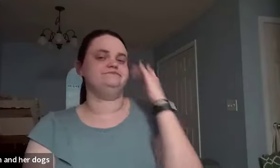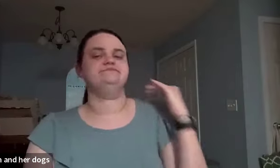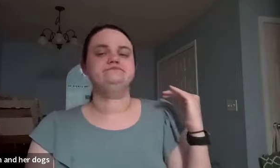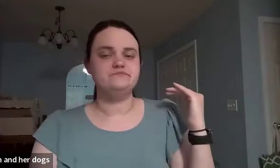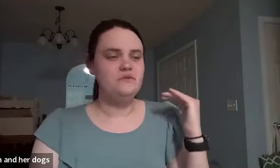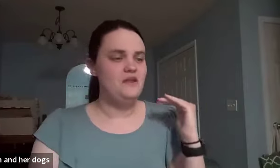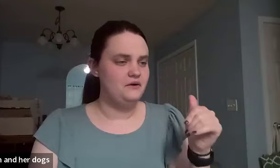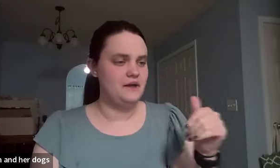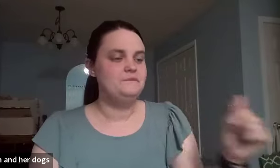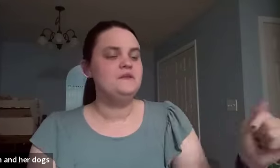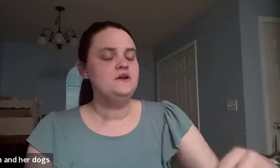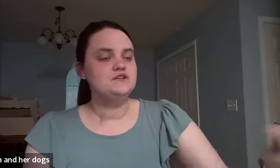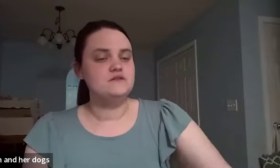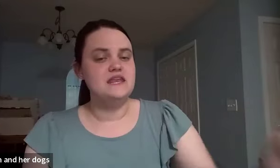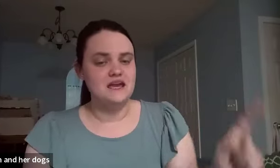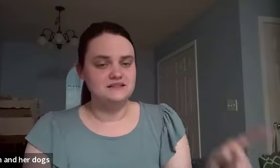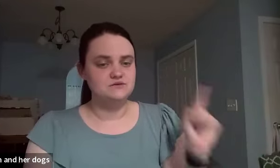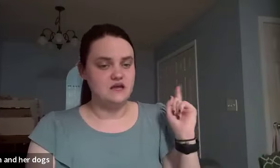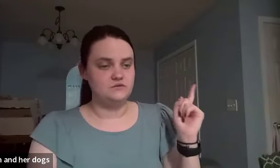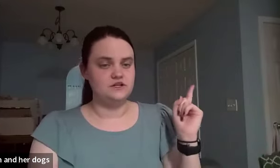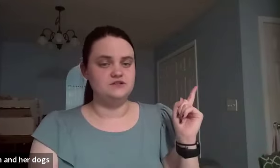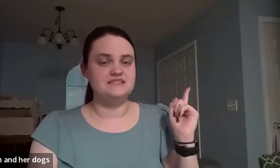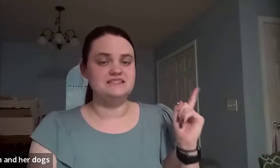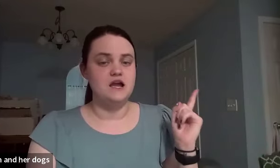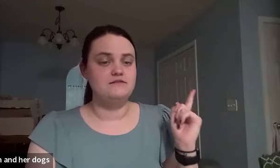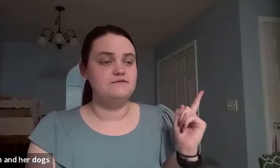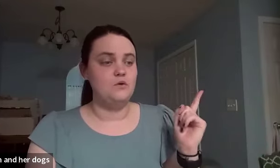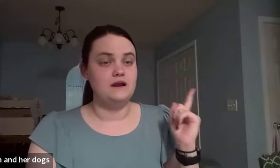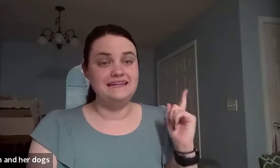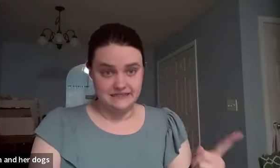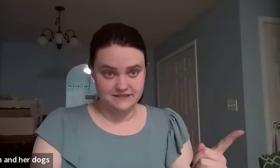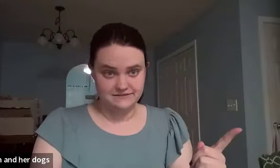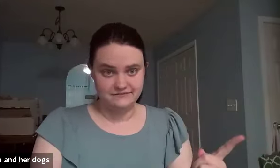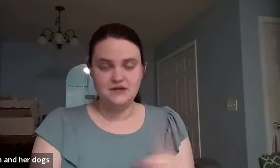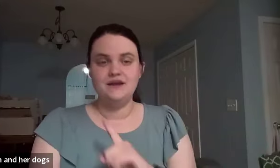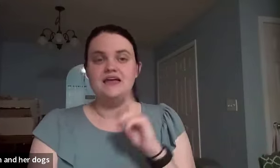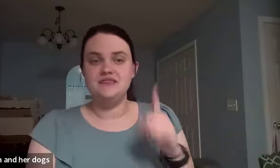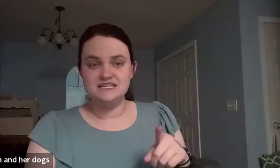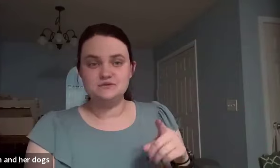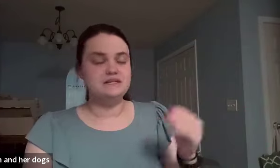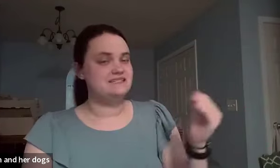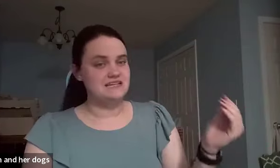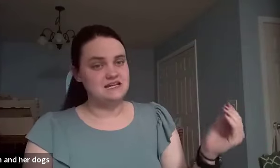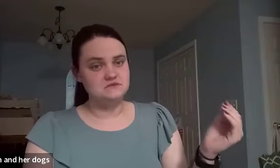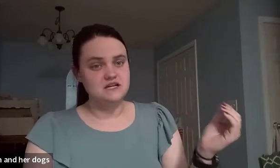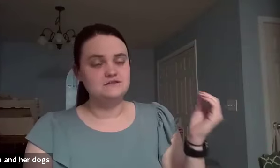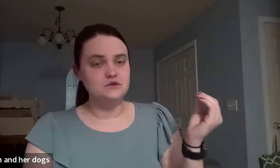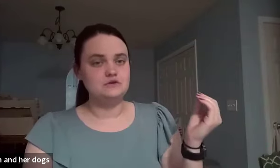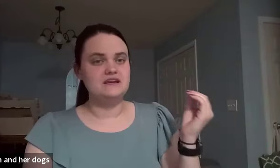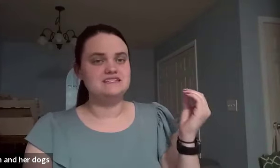food. Okay, so the next sign we're going to do is the sign for eat. And this one is the exact same sign as food,